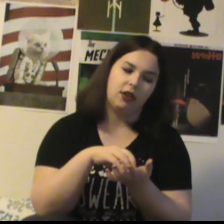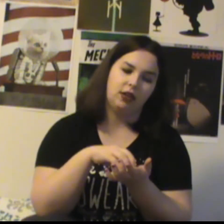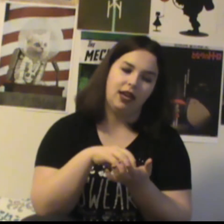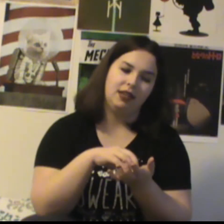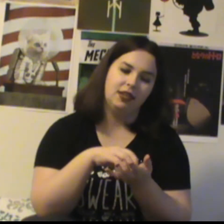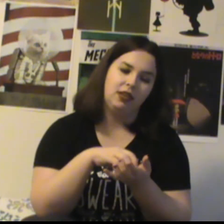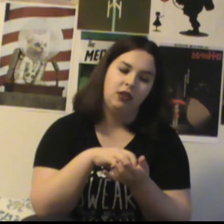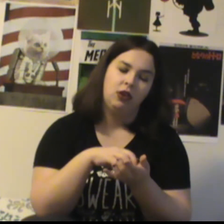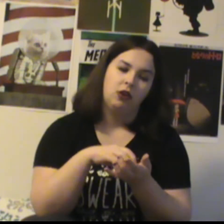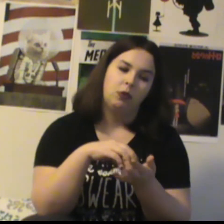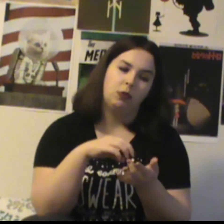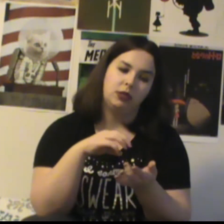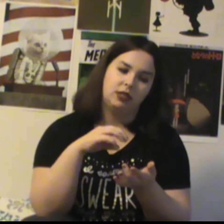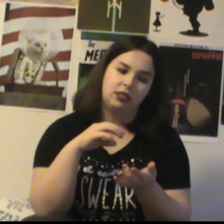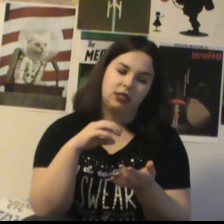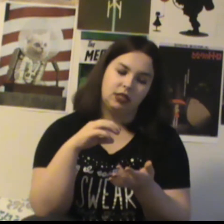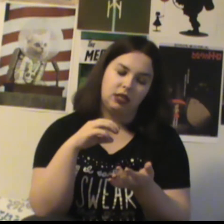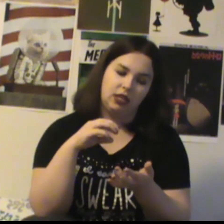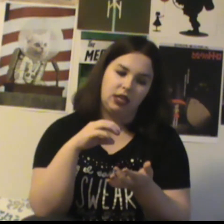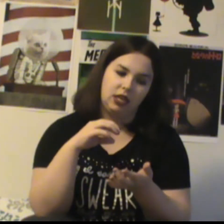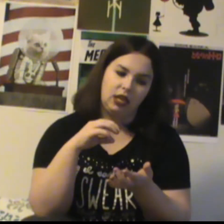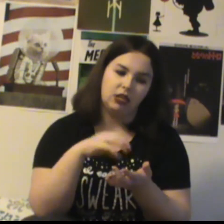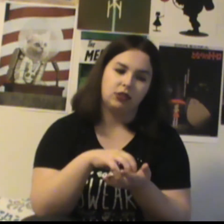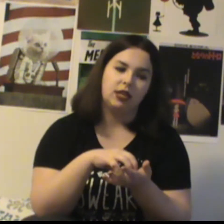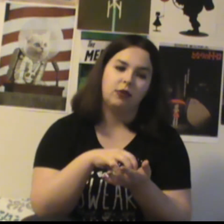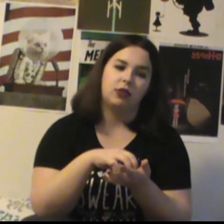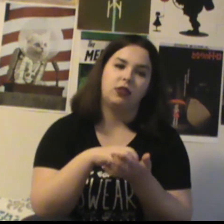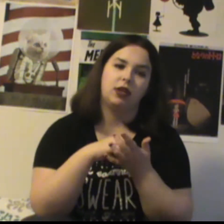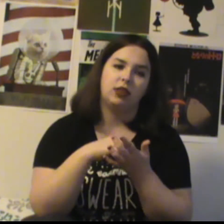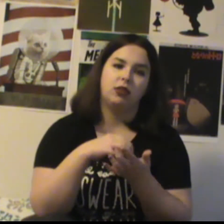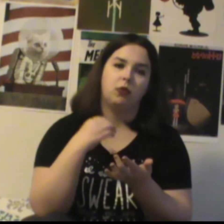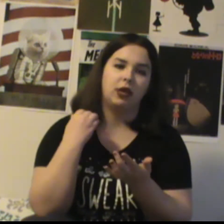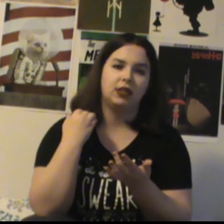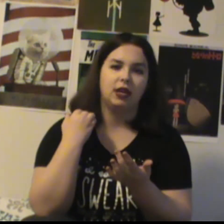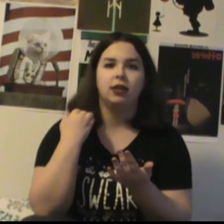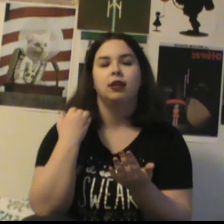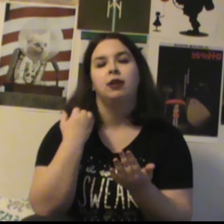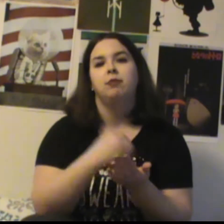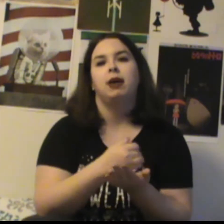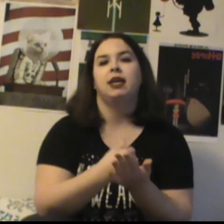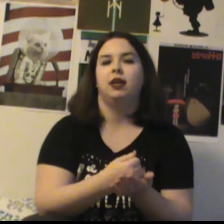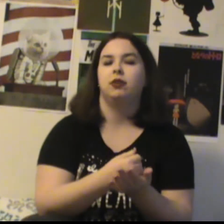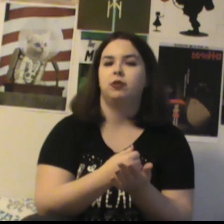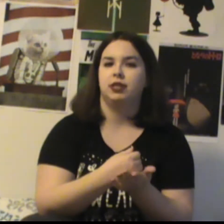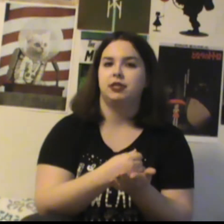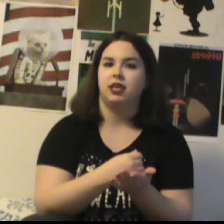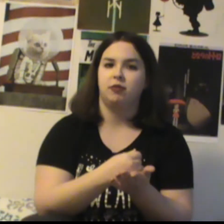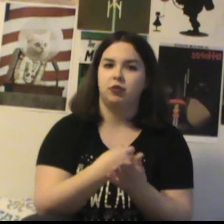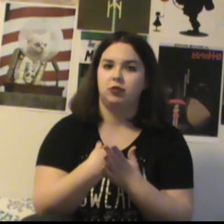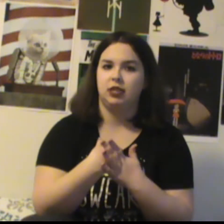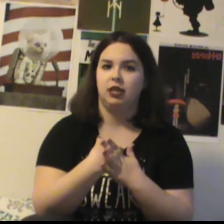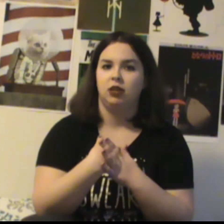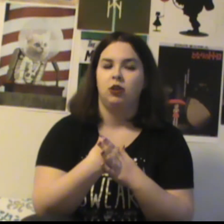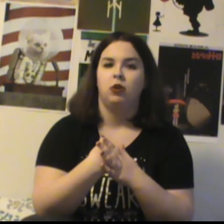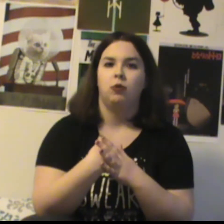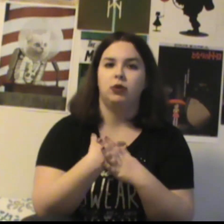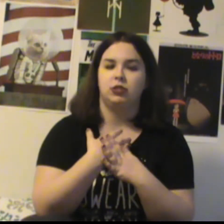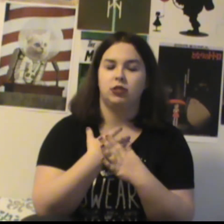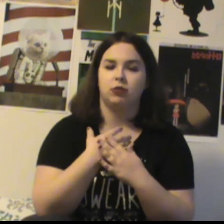all ended was interesting, with the way that Maggie could only save Lucy was